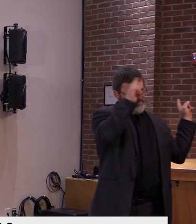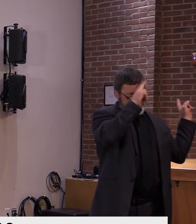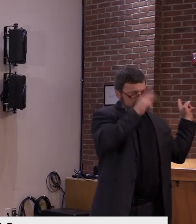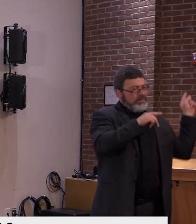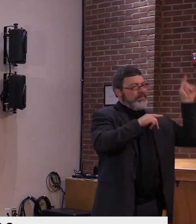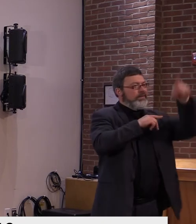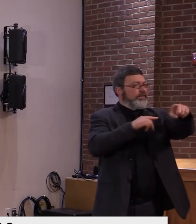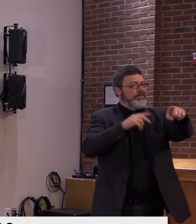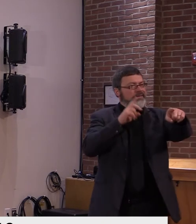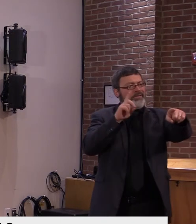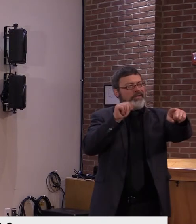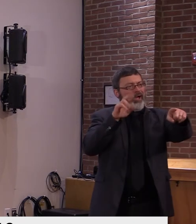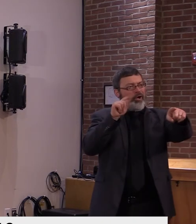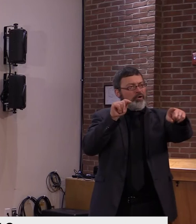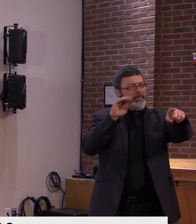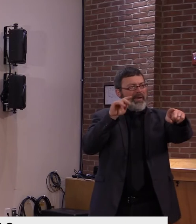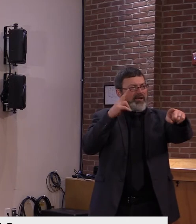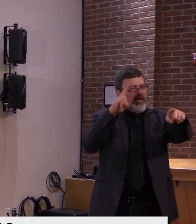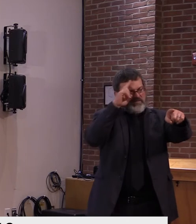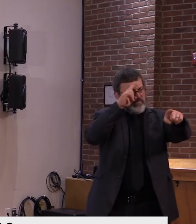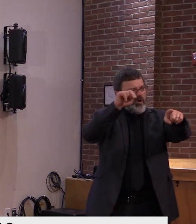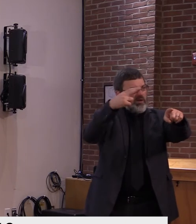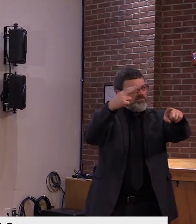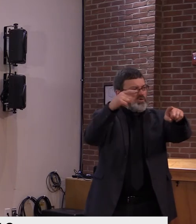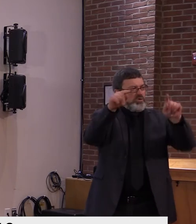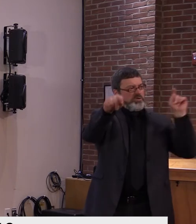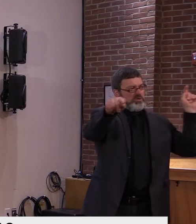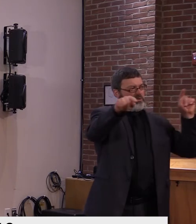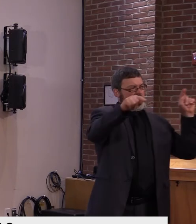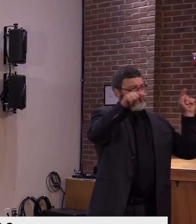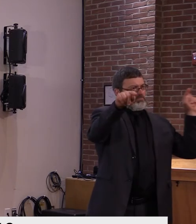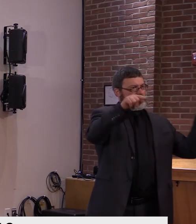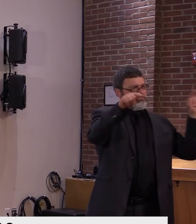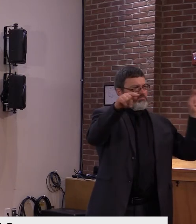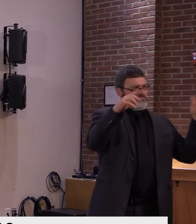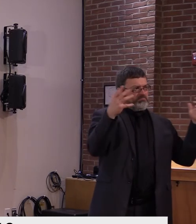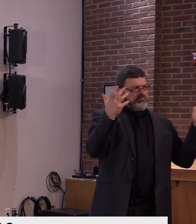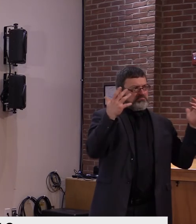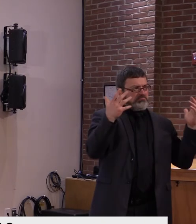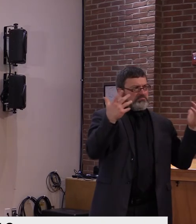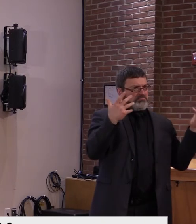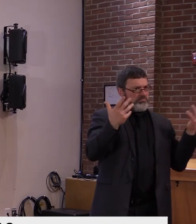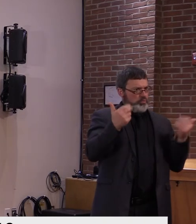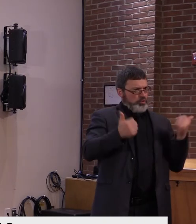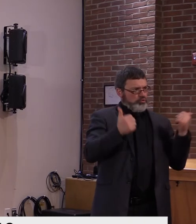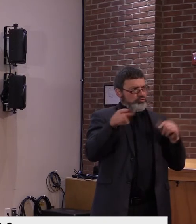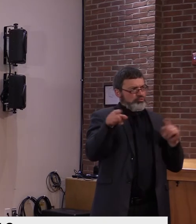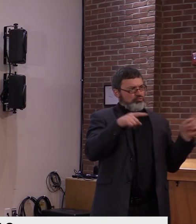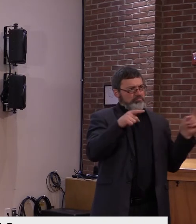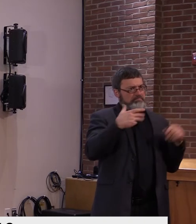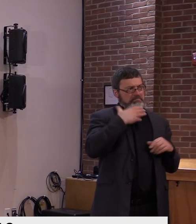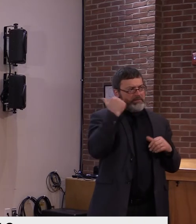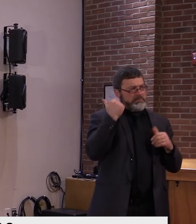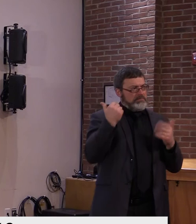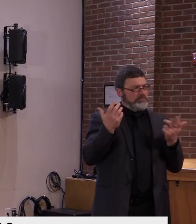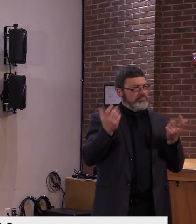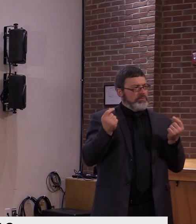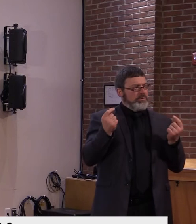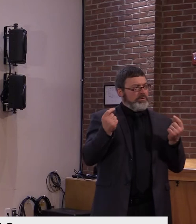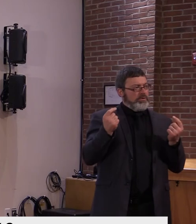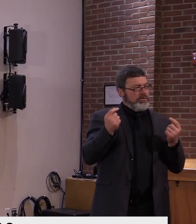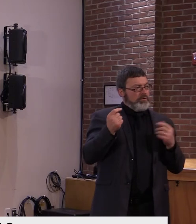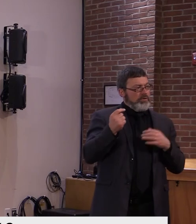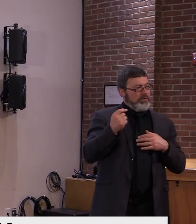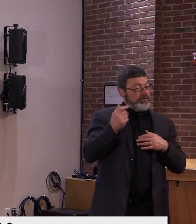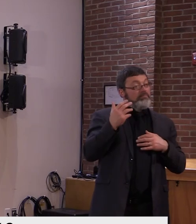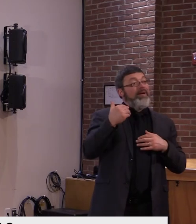it strikes me as the absolutely right thing to do, but what I'm curious about is what happens if you get requests from three other hospitals, smaller hospitals